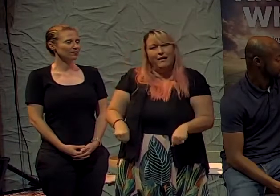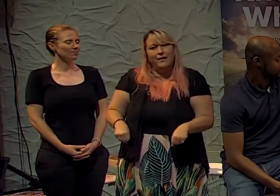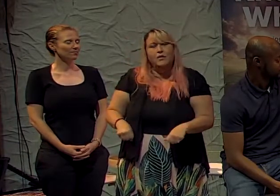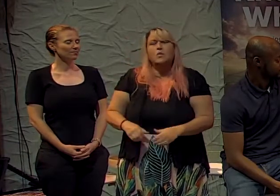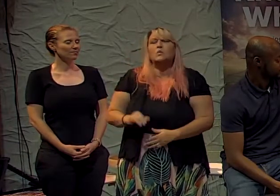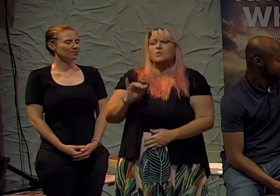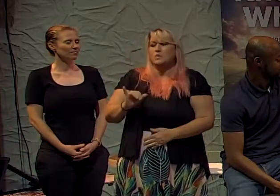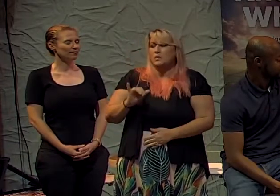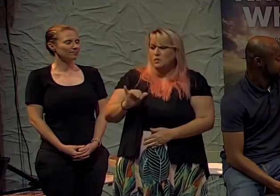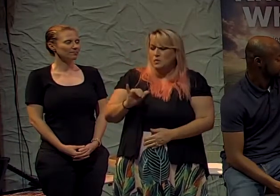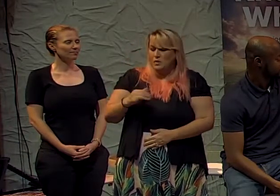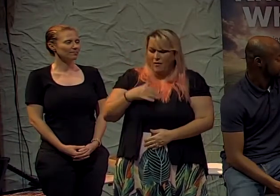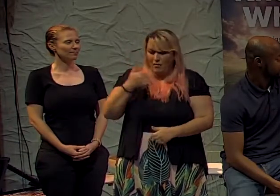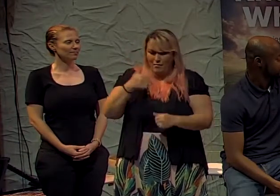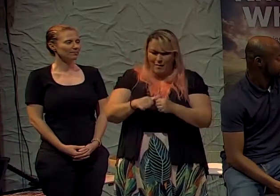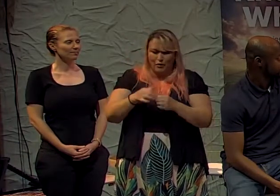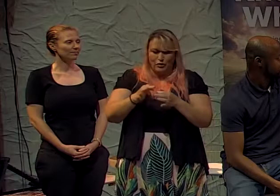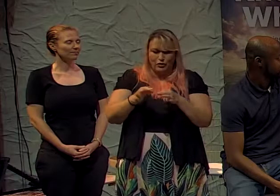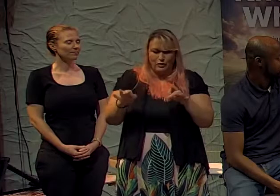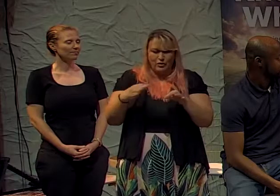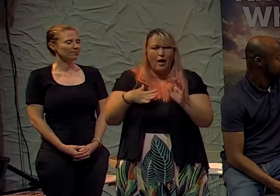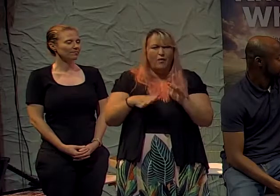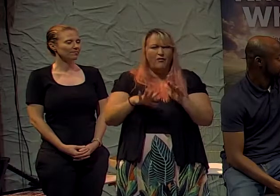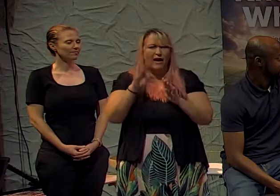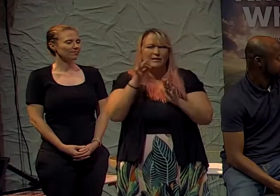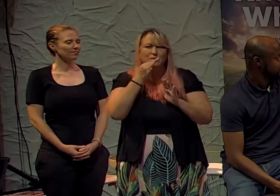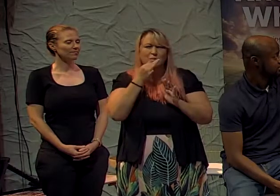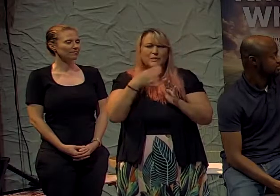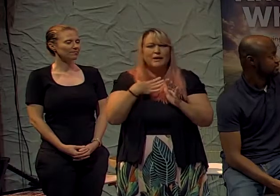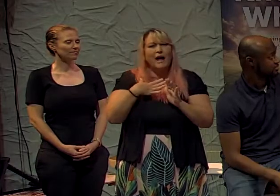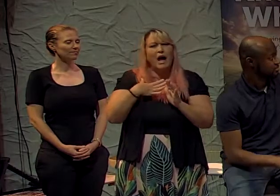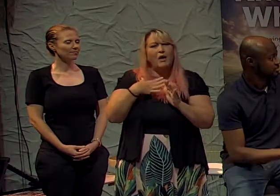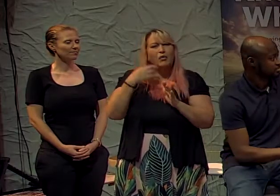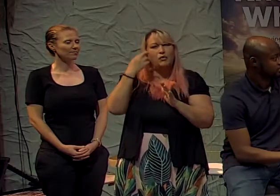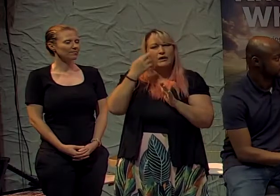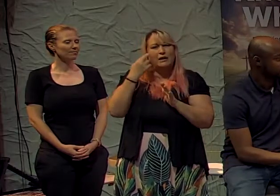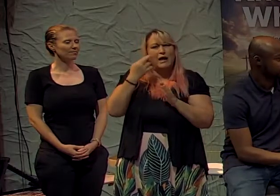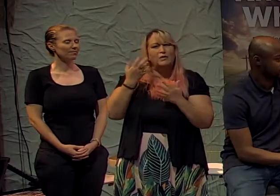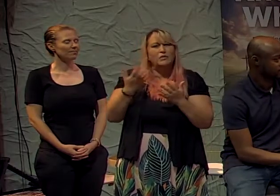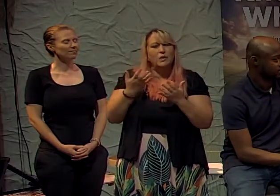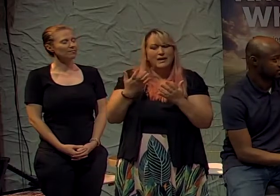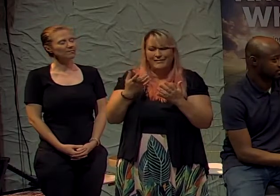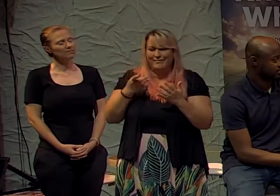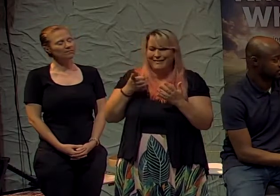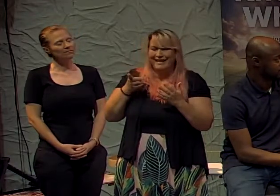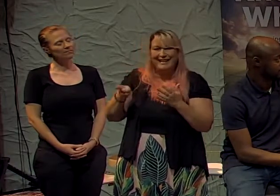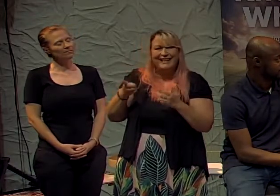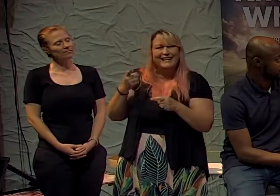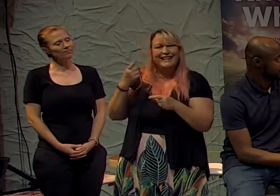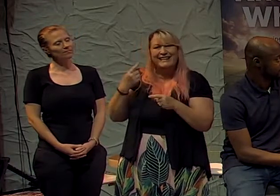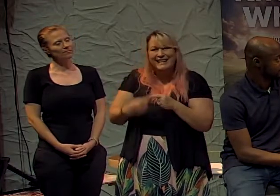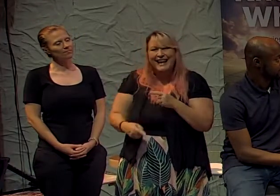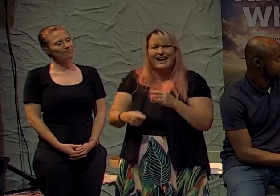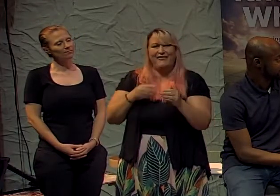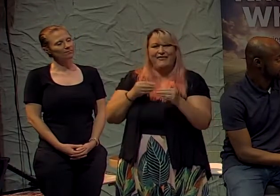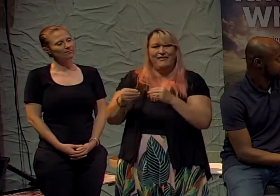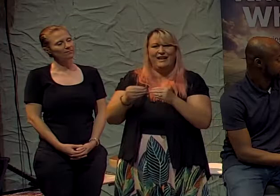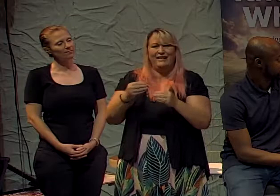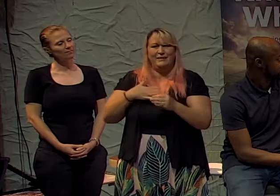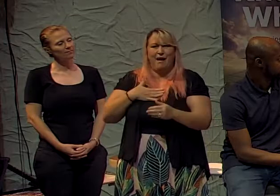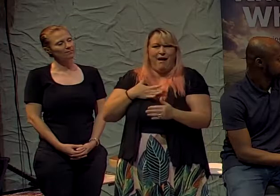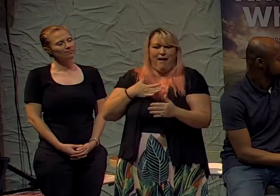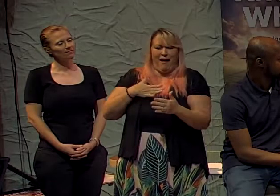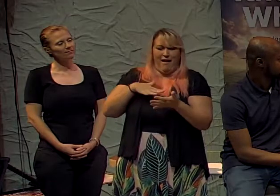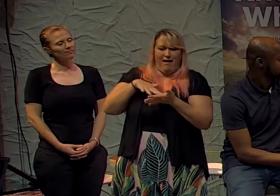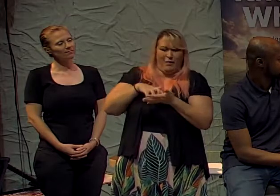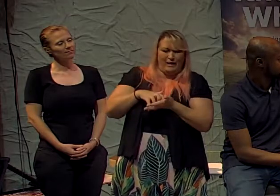me of a scripture that I'll pull up here in a second, but essentially I realized, like, he can't fix all my insecurities.